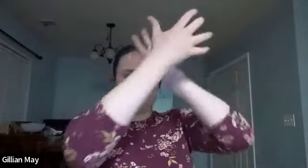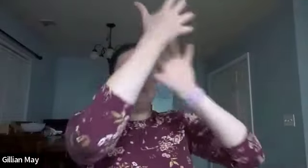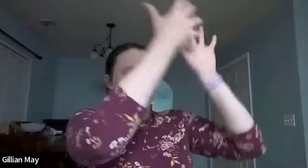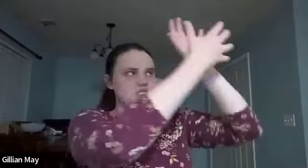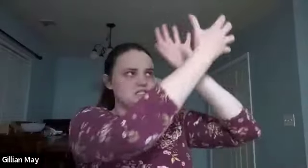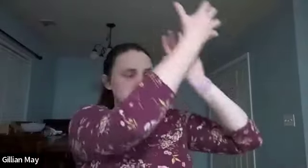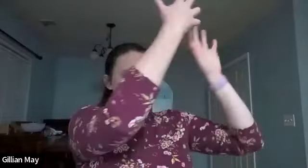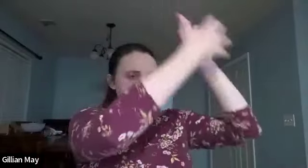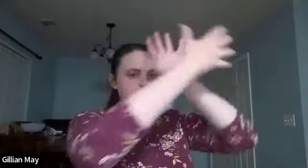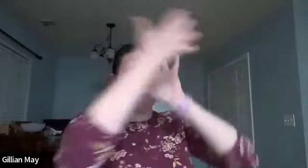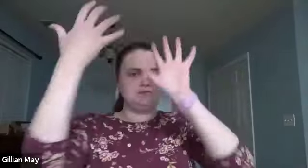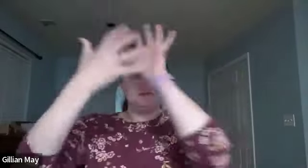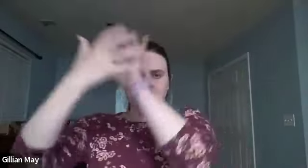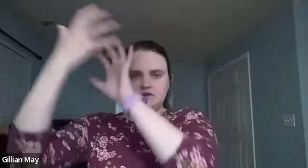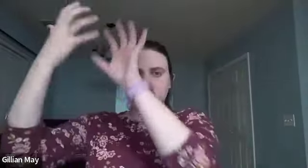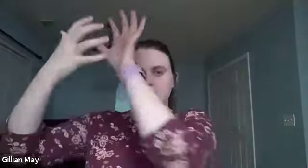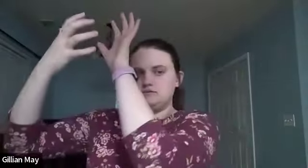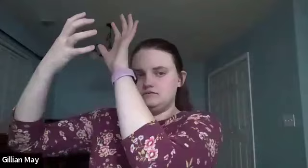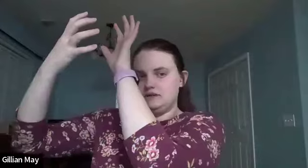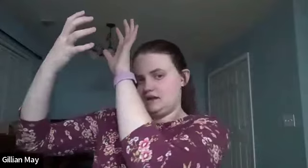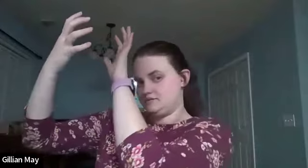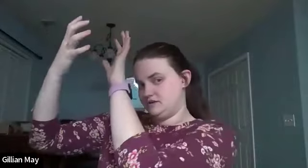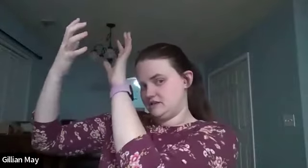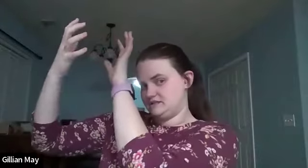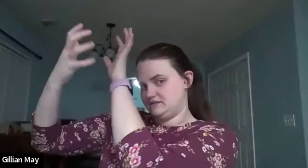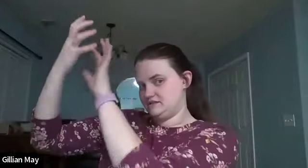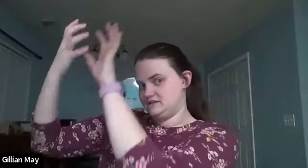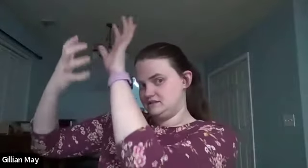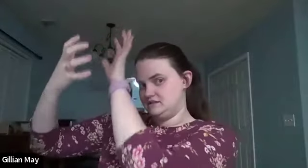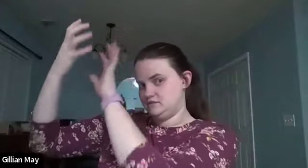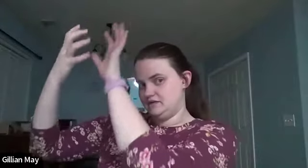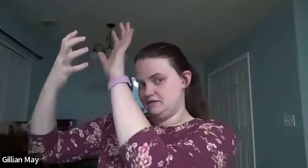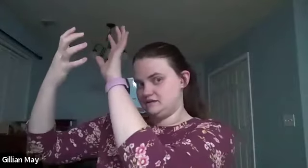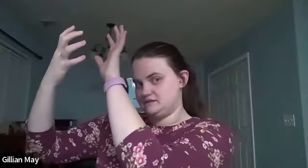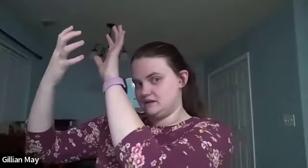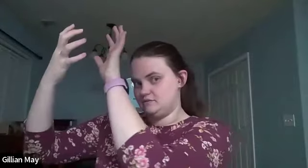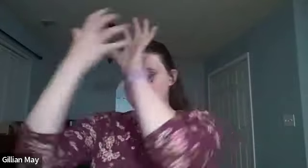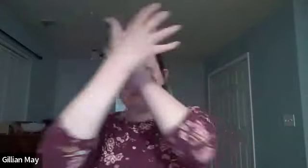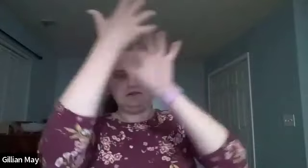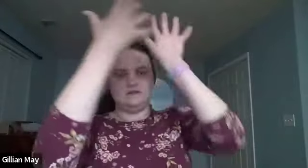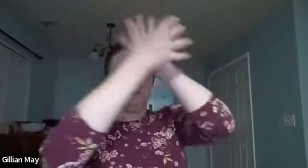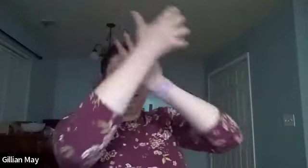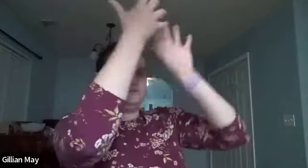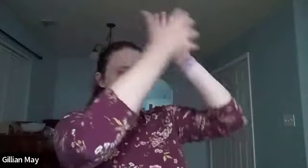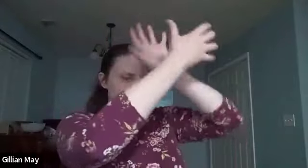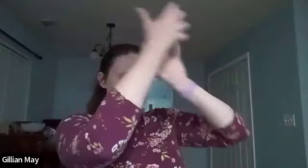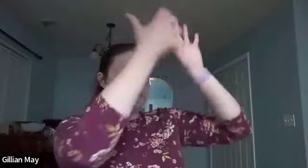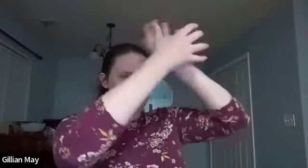circular motions in front of you. Like I'm turning sideways like this. You're making this sideways in front of you.